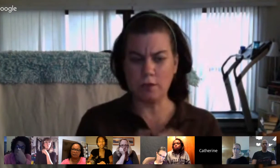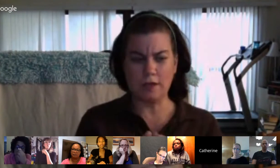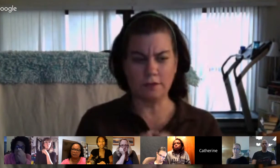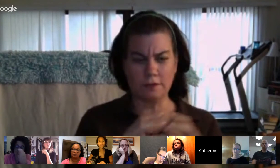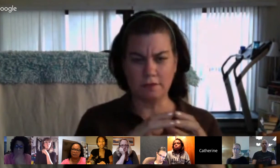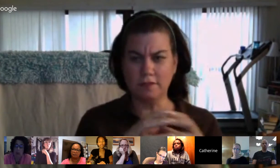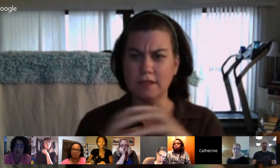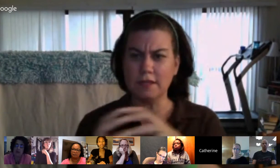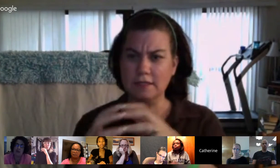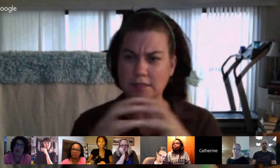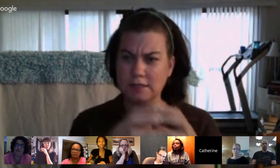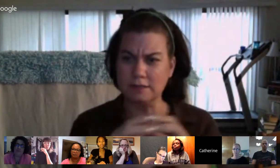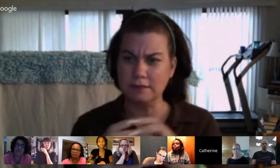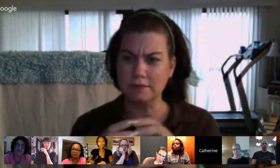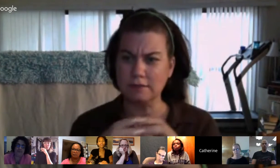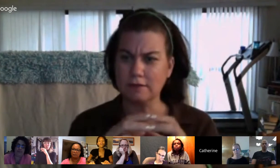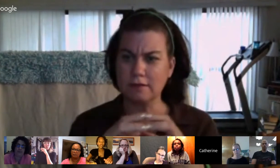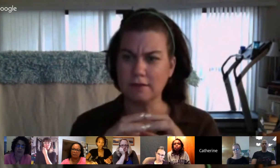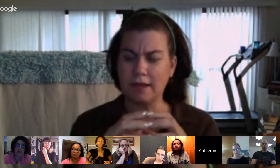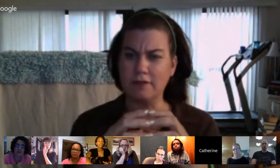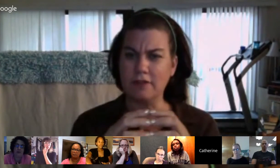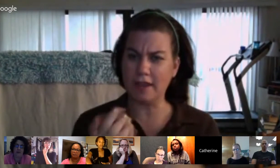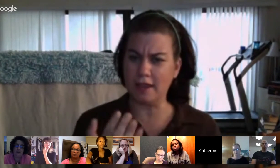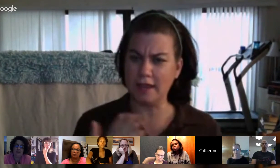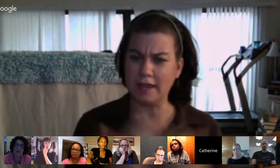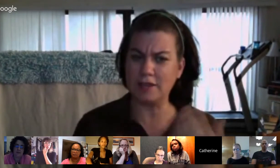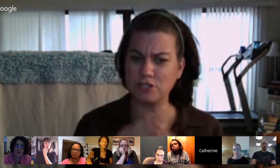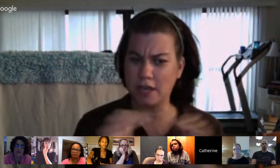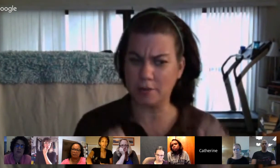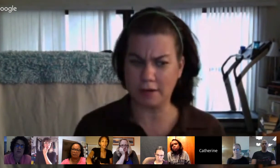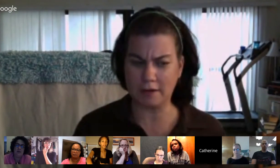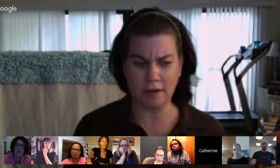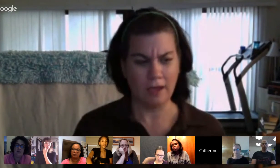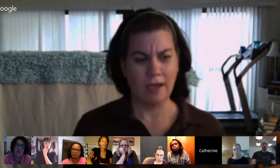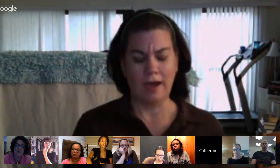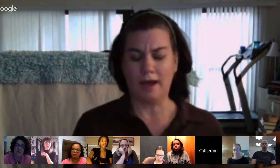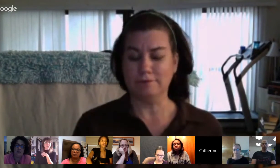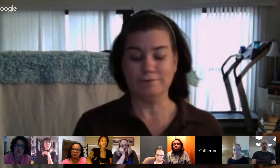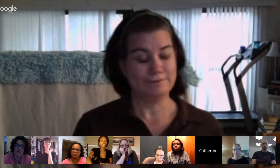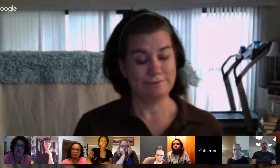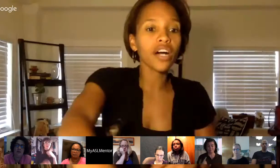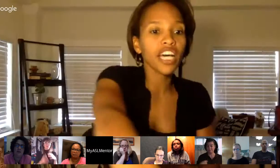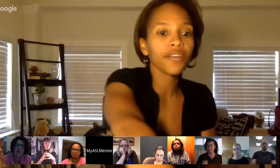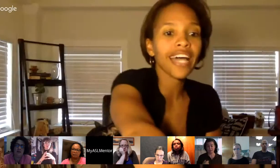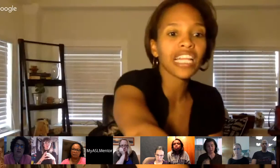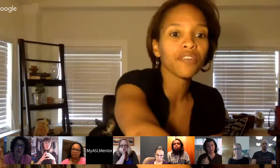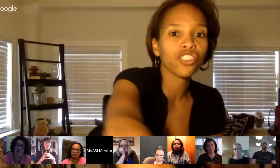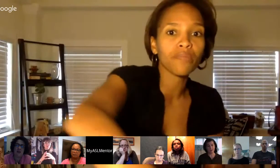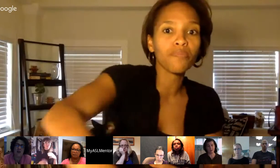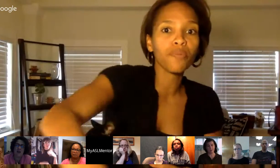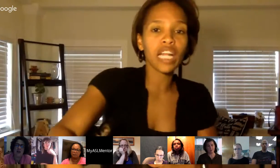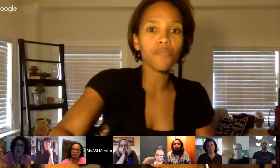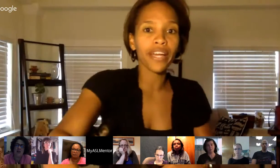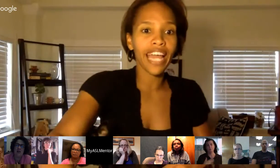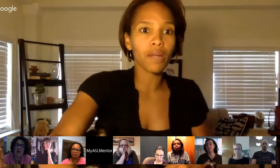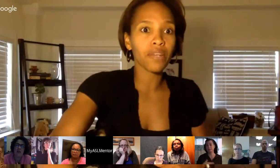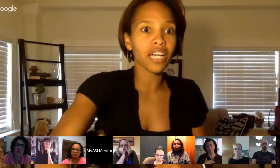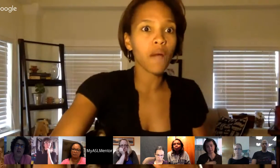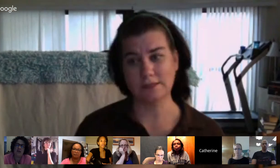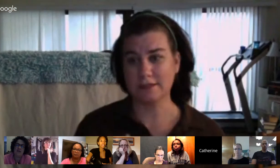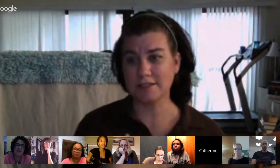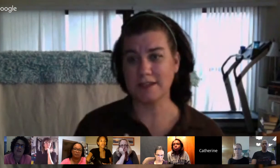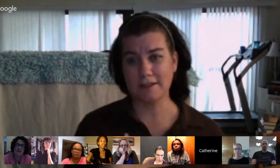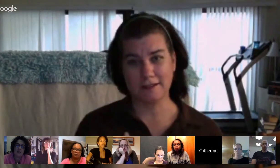shown with this kind of a hand shape. And I'll tell you exactly what she's. I'm pulling it up right now.